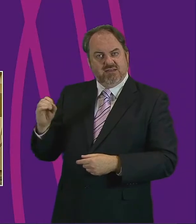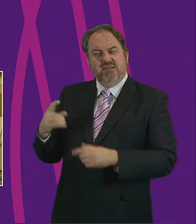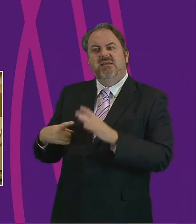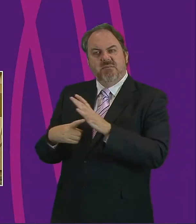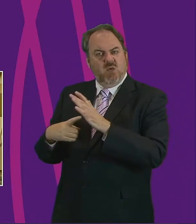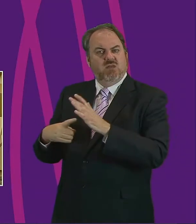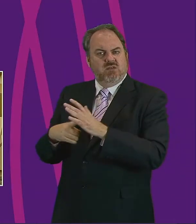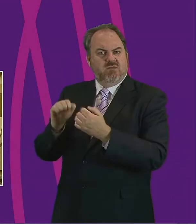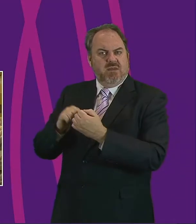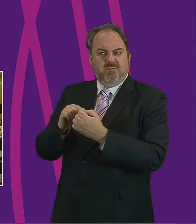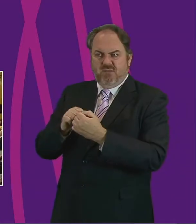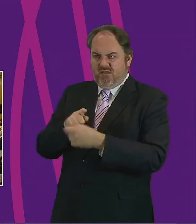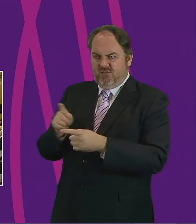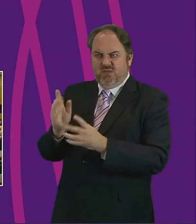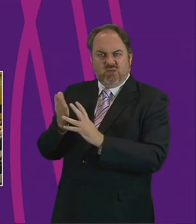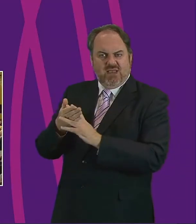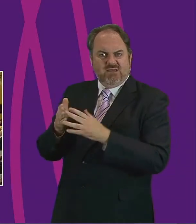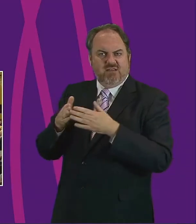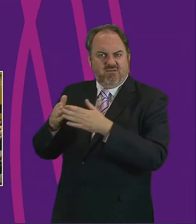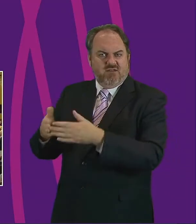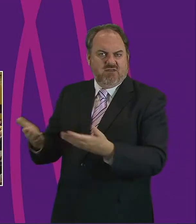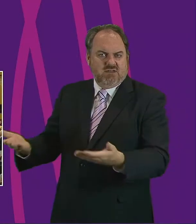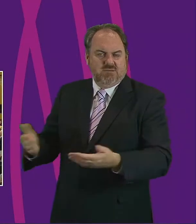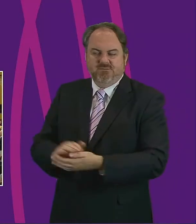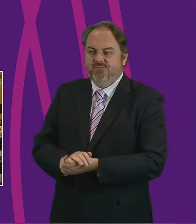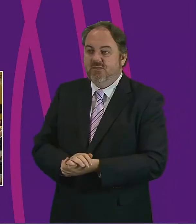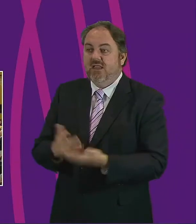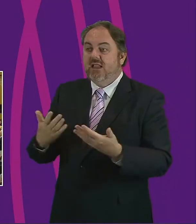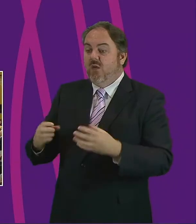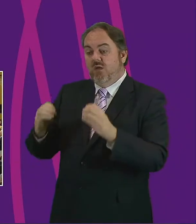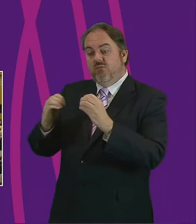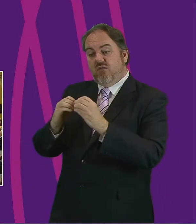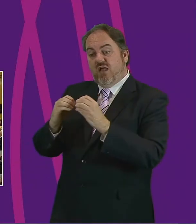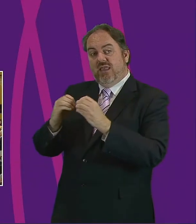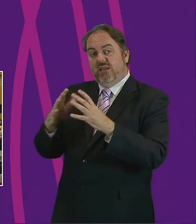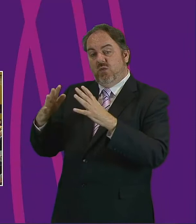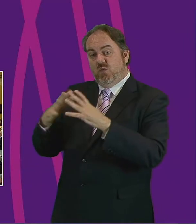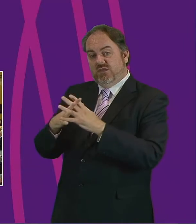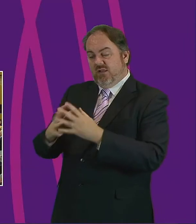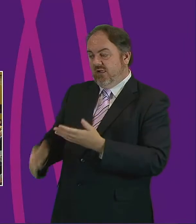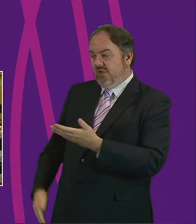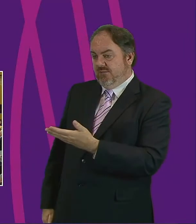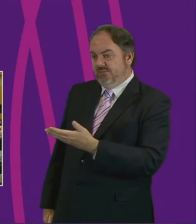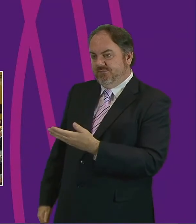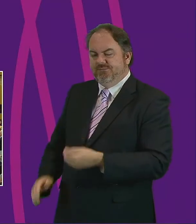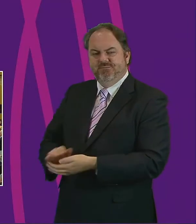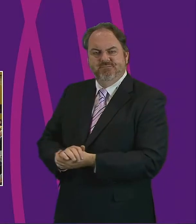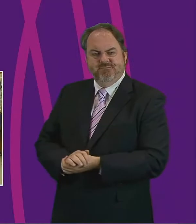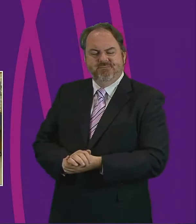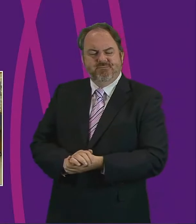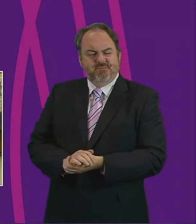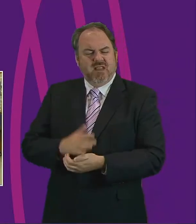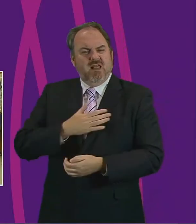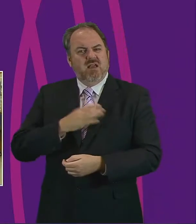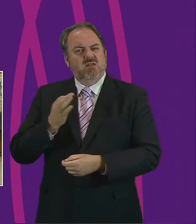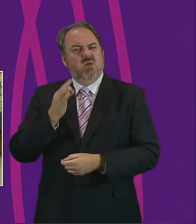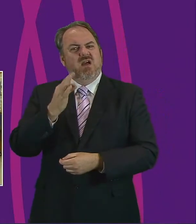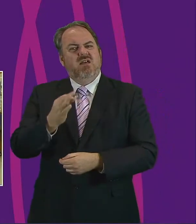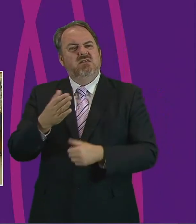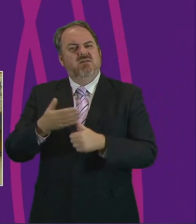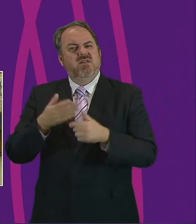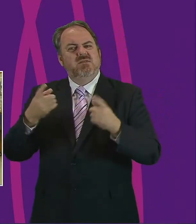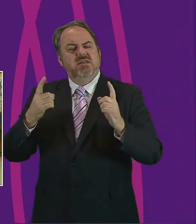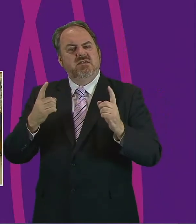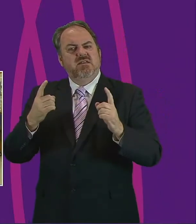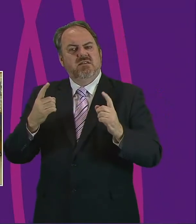that. Question number 6, Brian Whittle. Presiding Officer, to ask the First Minister what consideration the Scottish